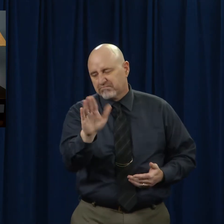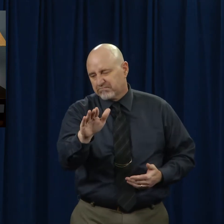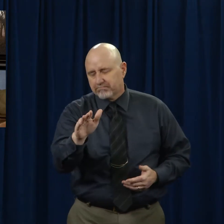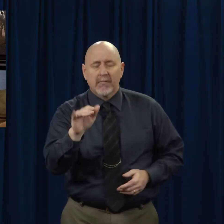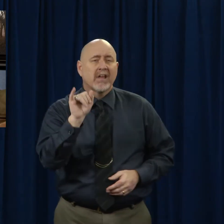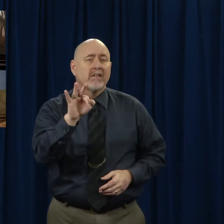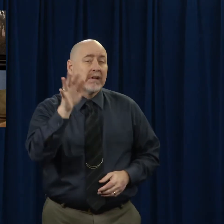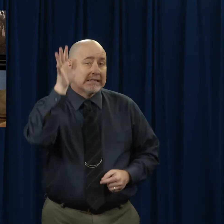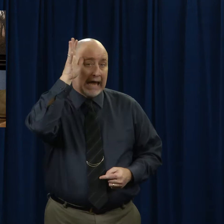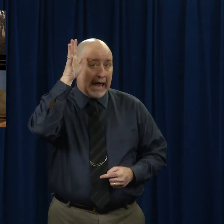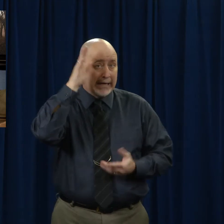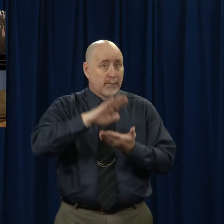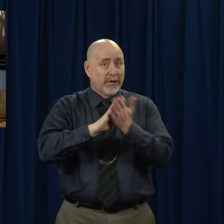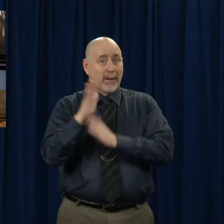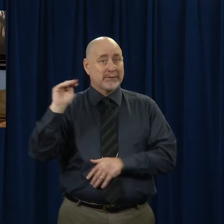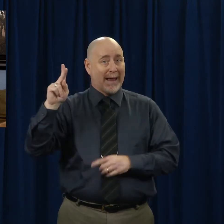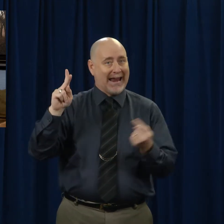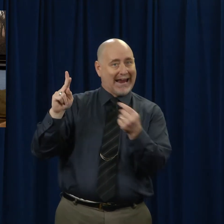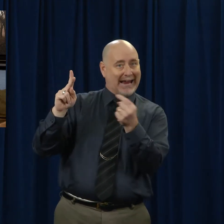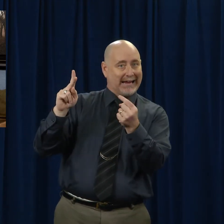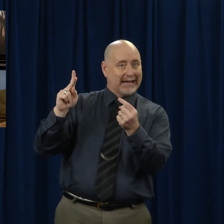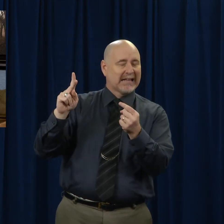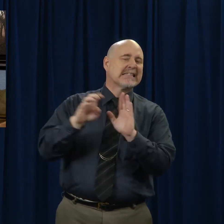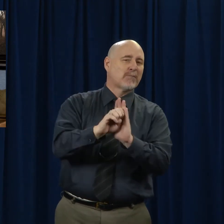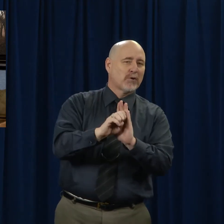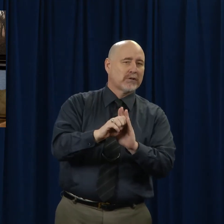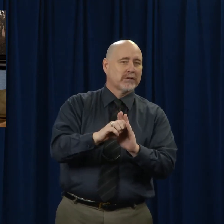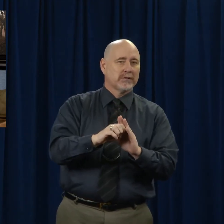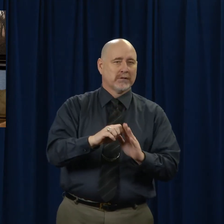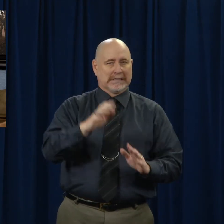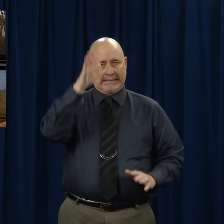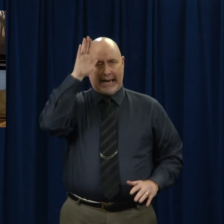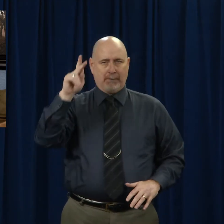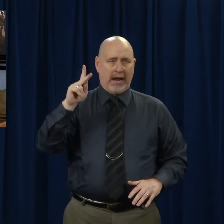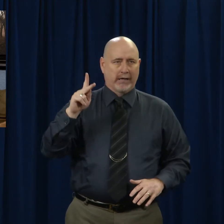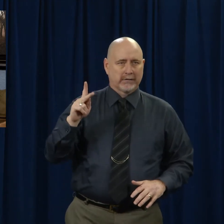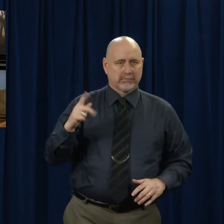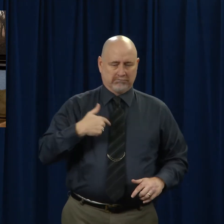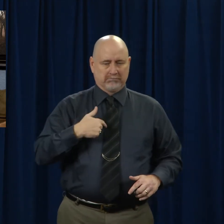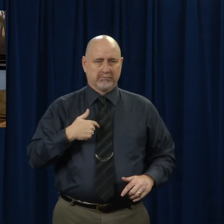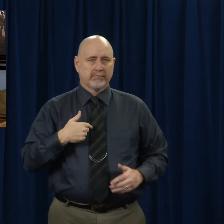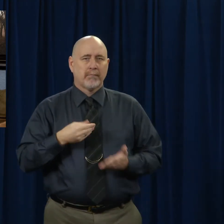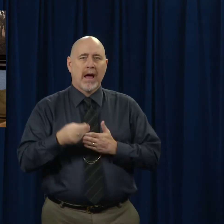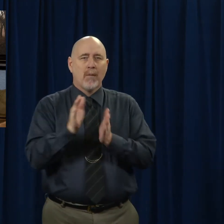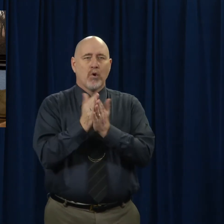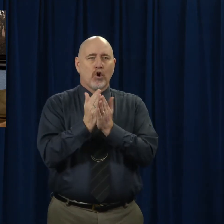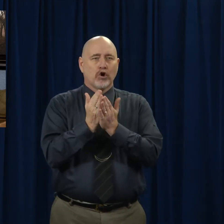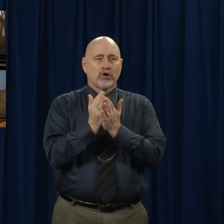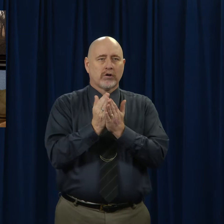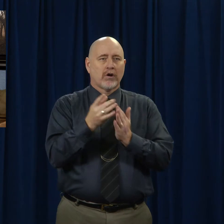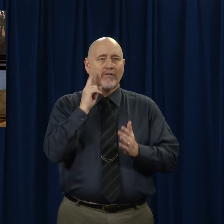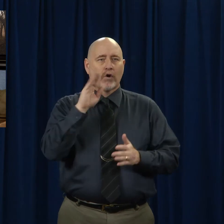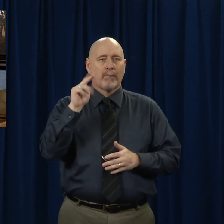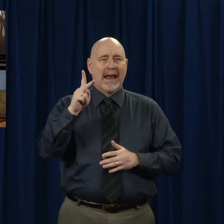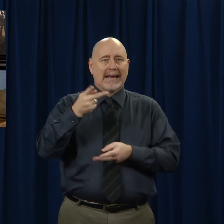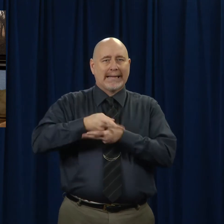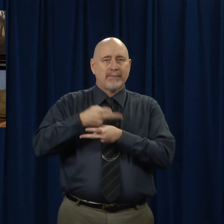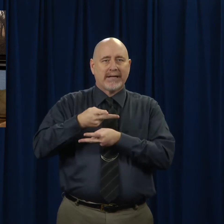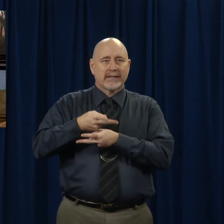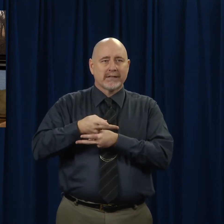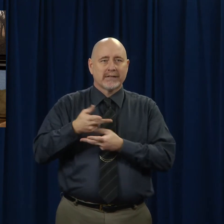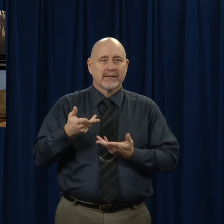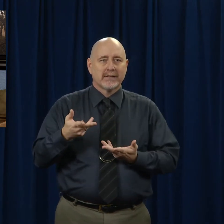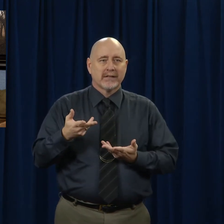What if Daddy becomes the bank? Be the daddy bank. Get a get you a book for bank